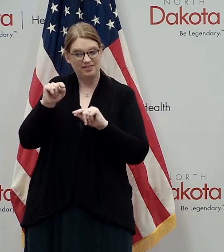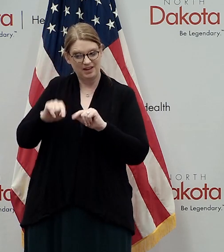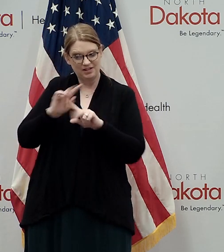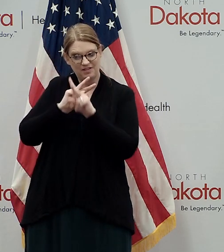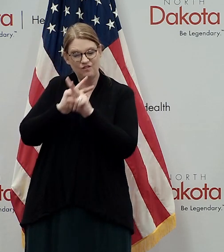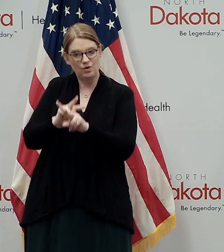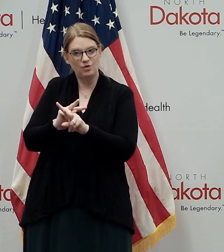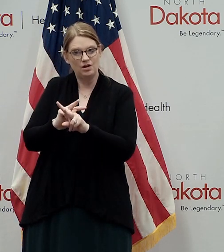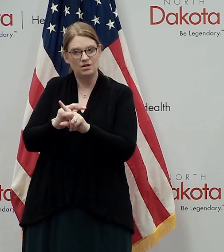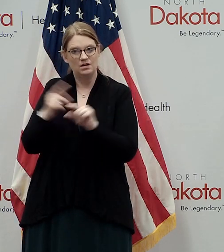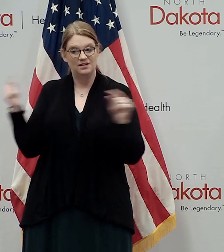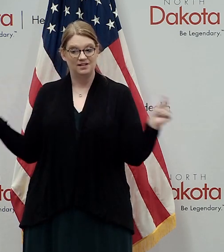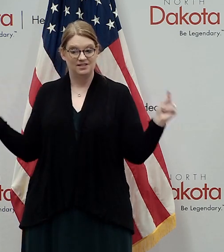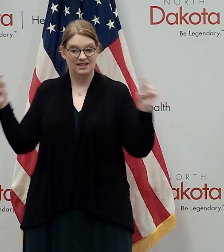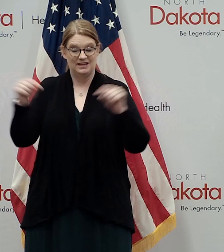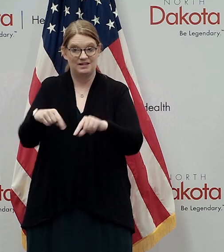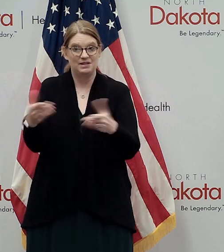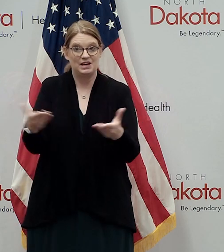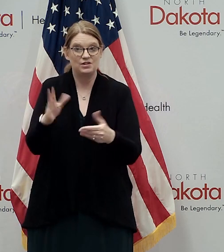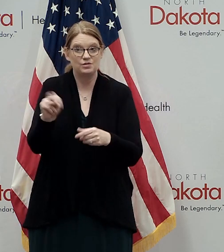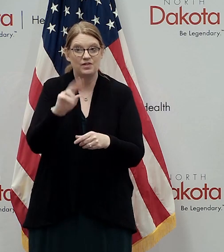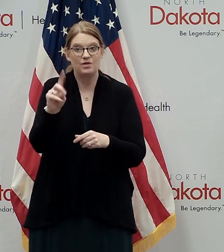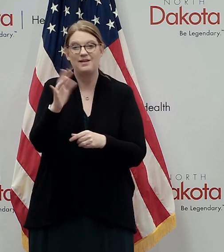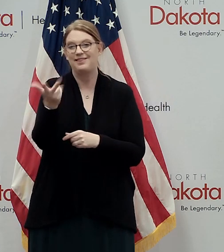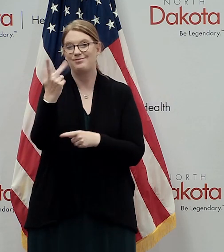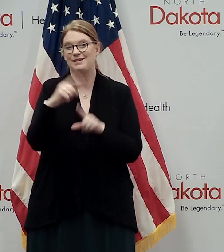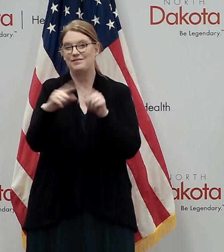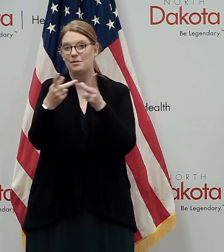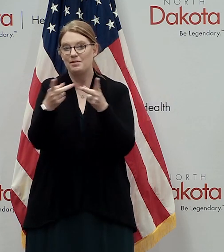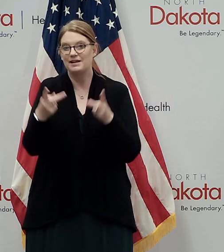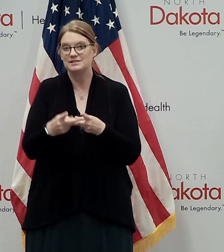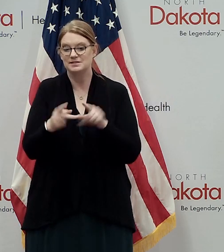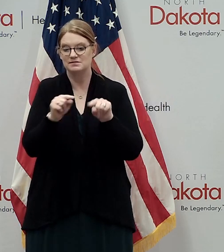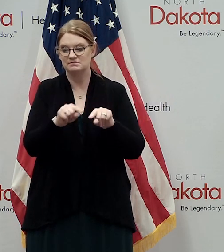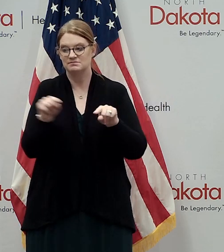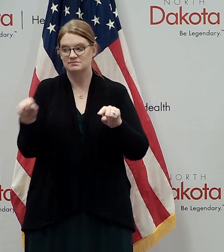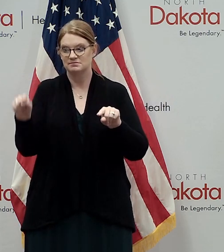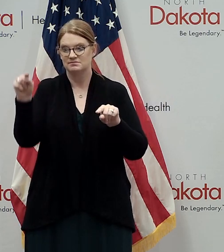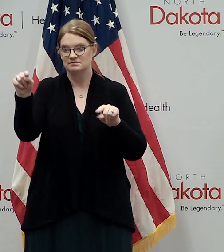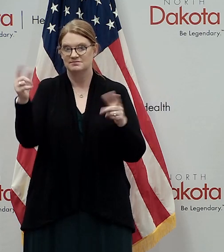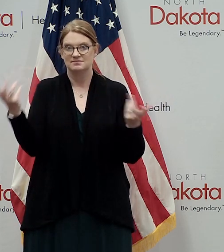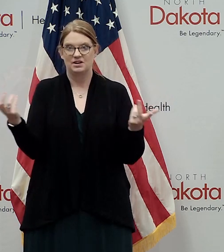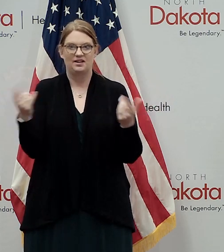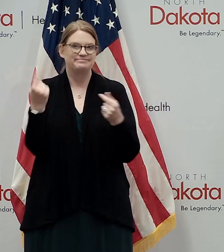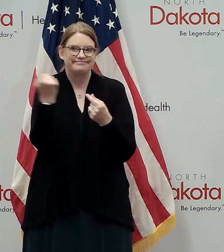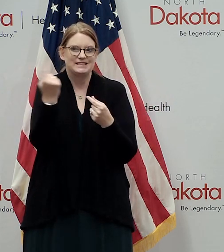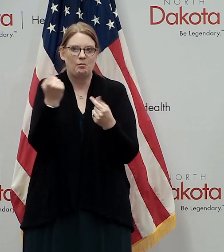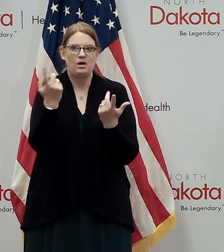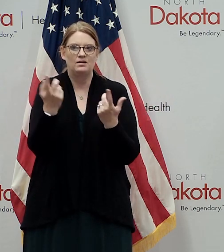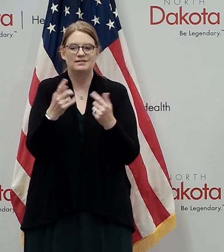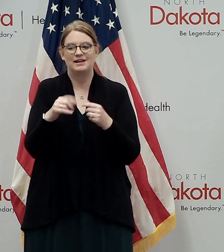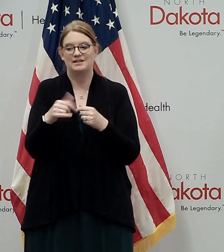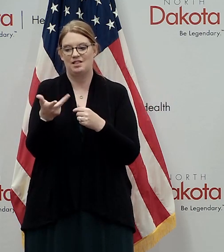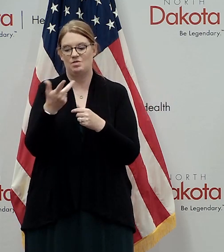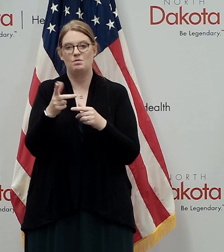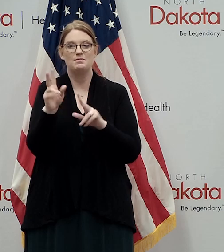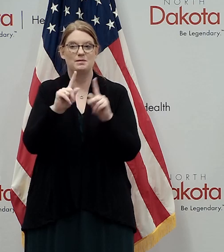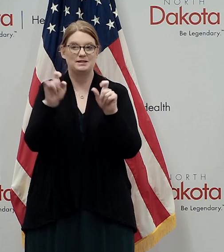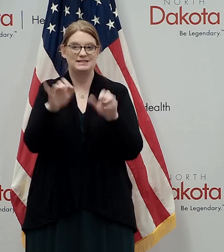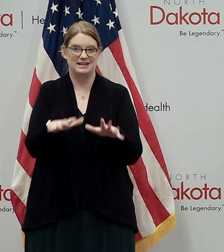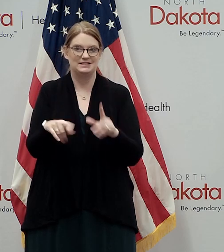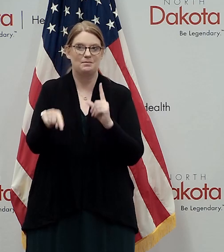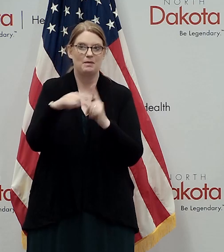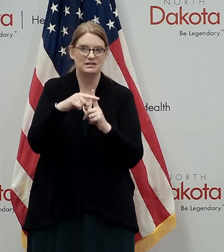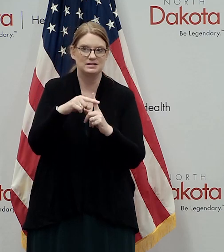in a Sunbelt came back to North Dakota to 3 different cities, and so 10 people tested positive in 3 North Dakota